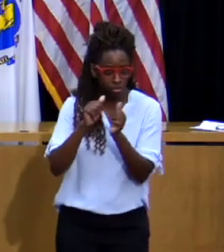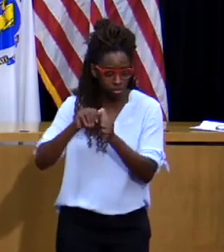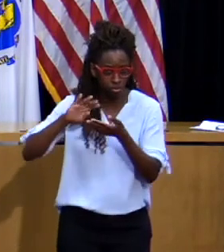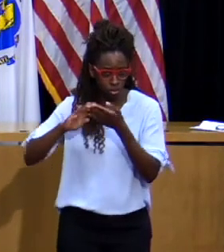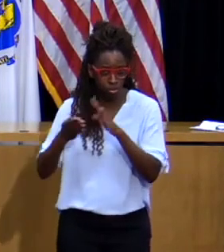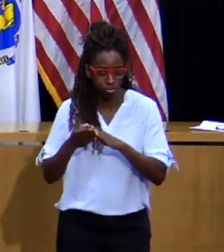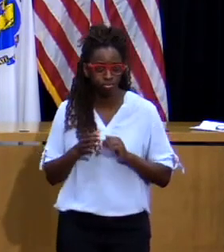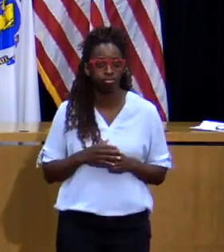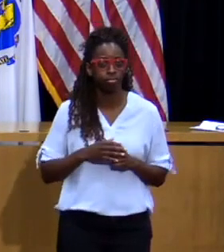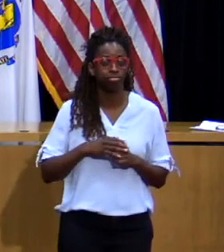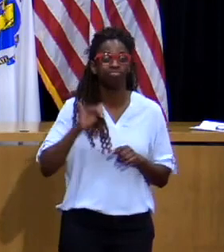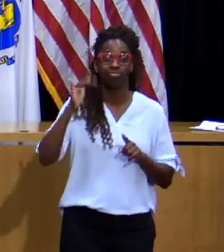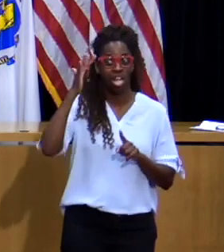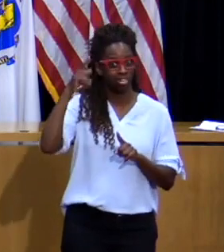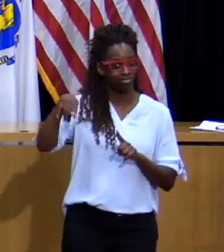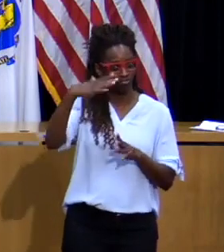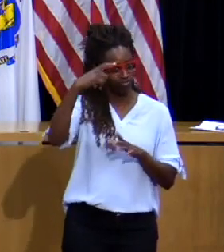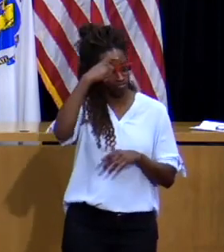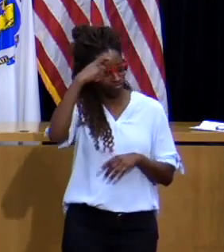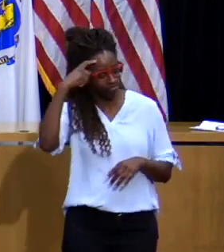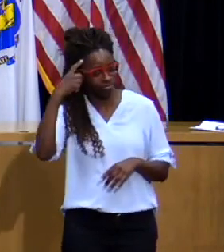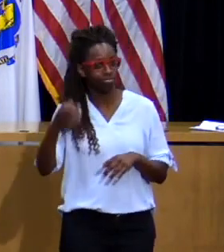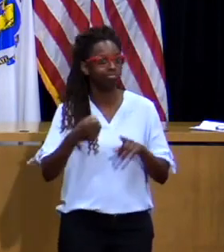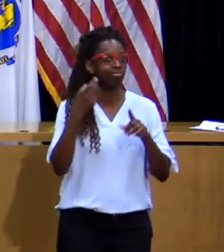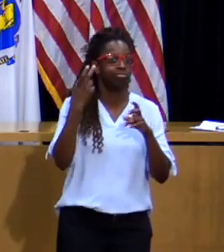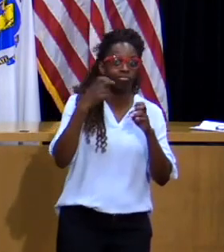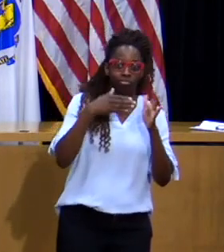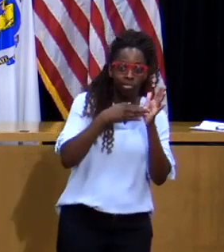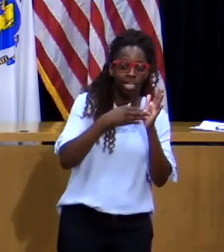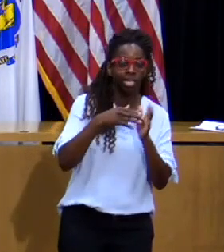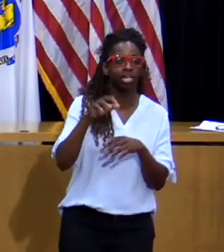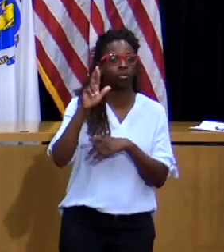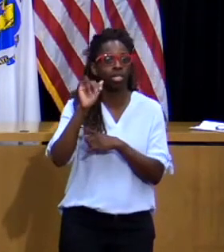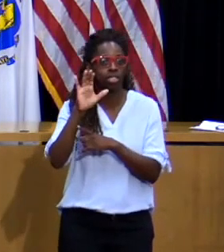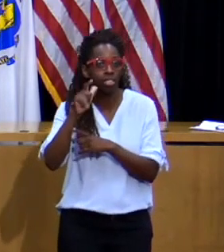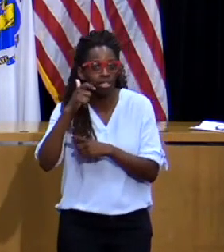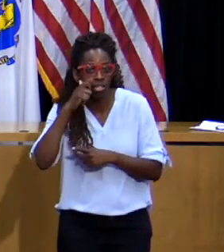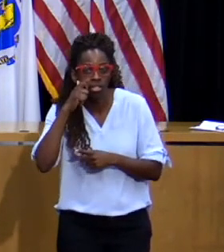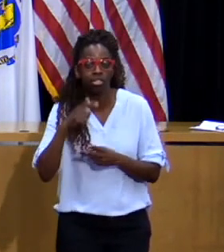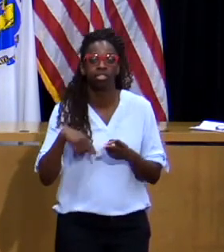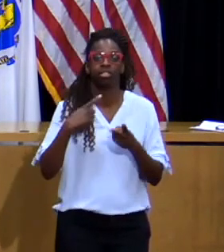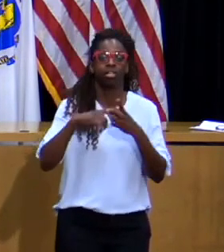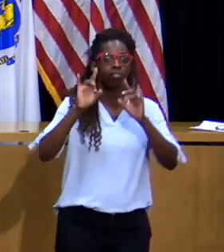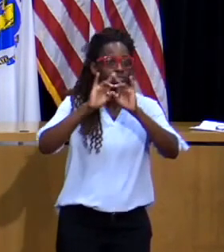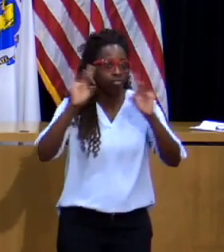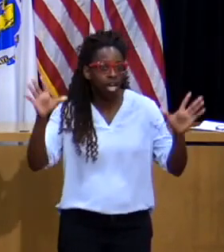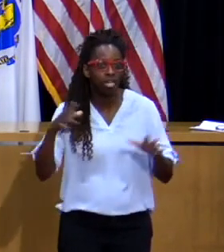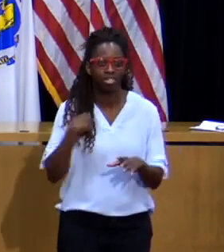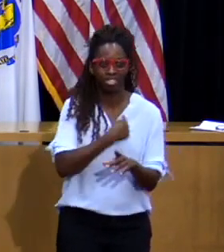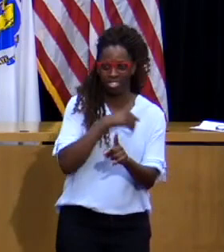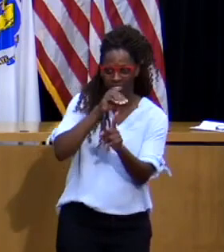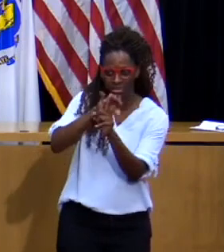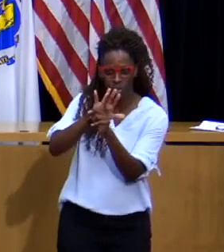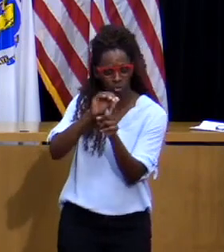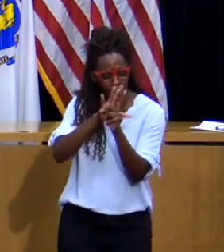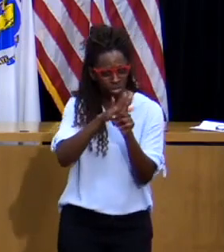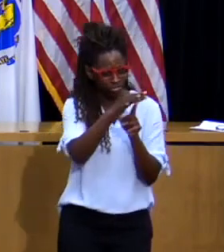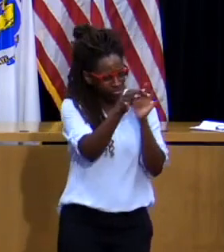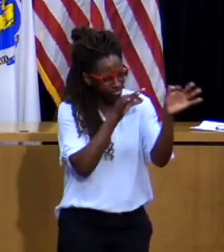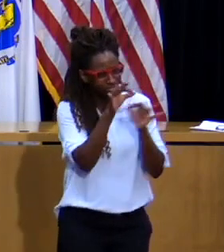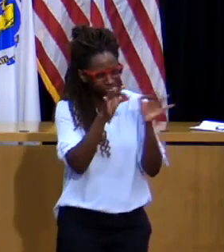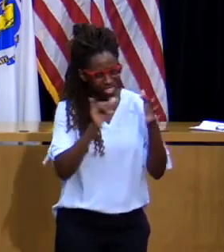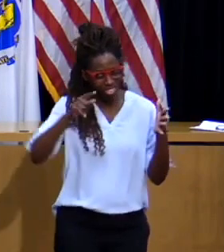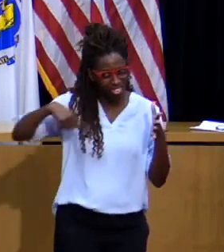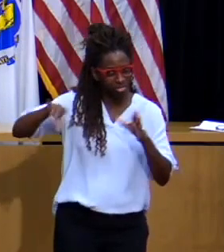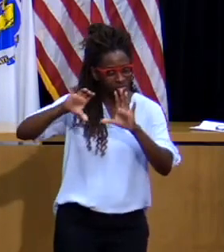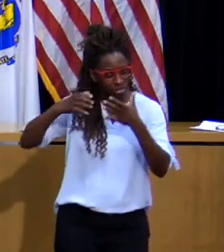racism, by systems, by history, and so they suffer disproportionately anyway to the